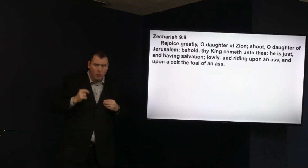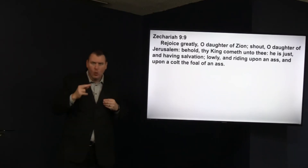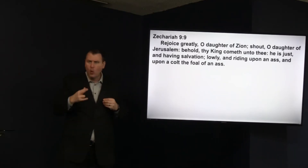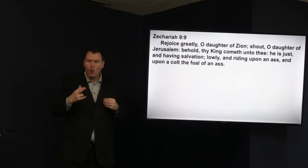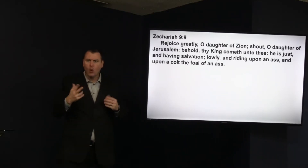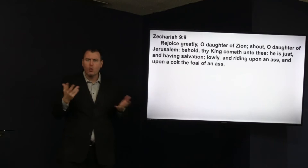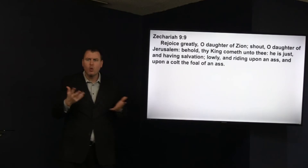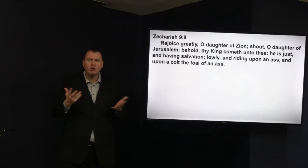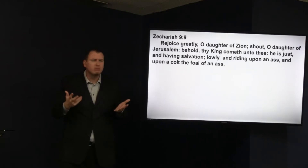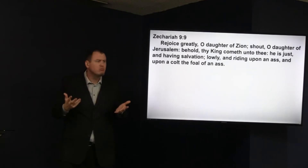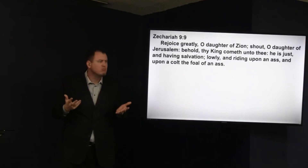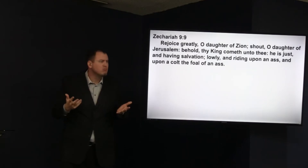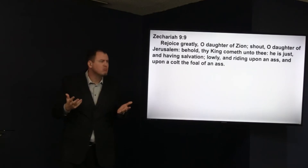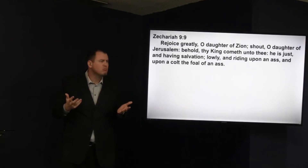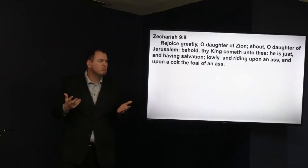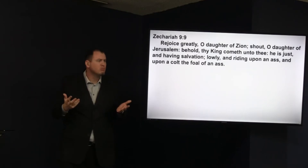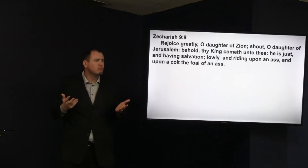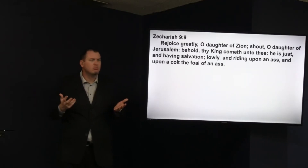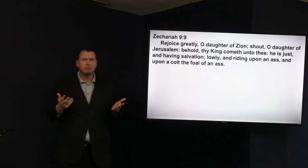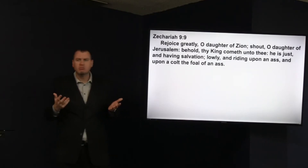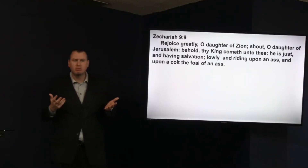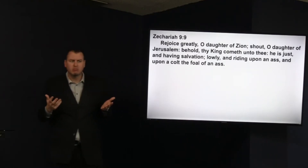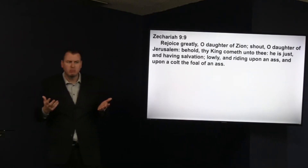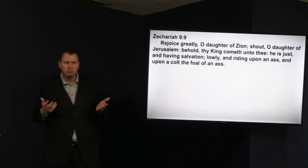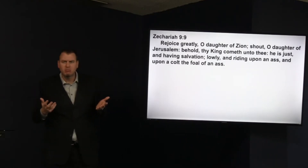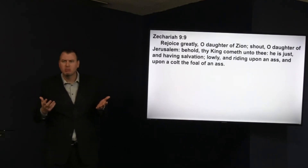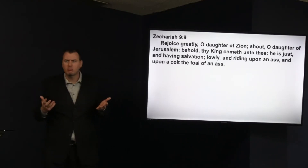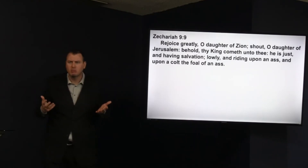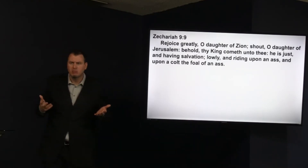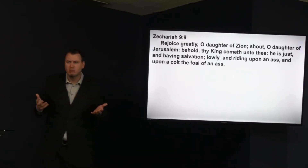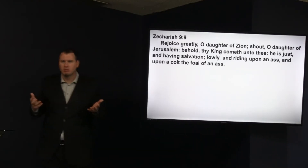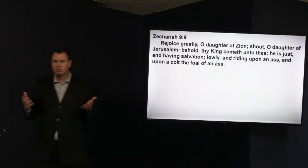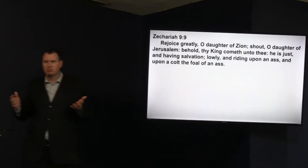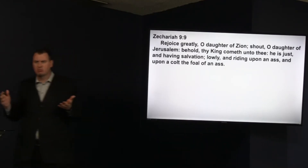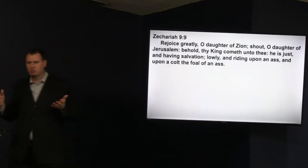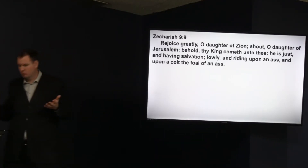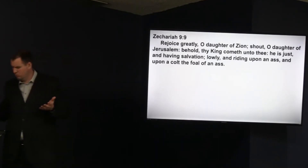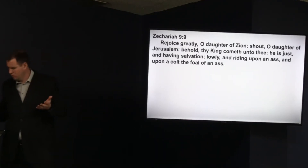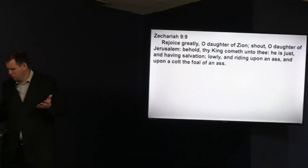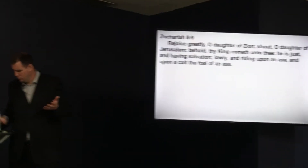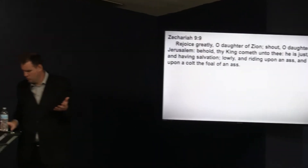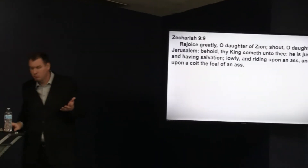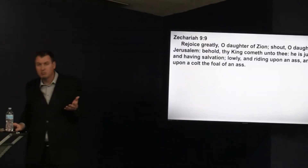into the city? What did the people say? How did they respond?